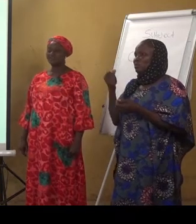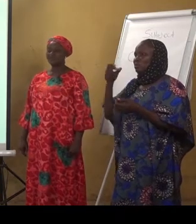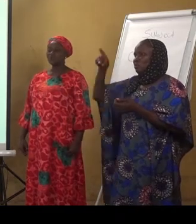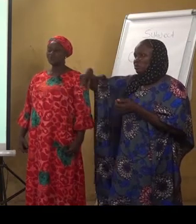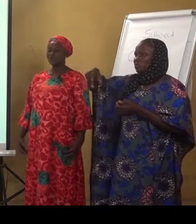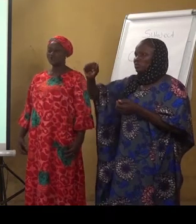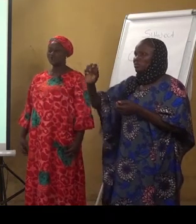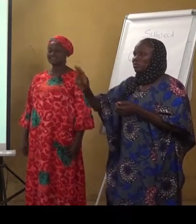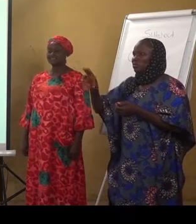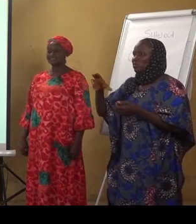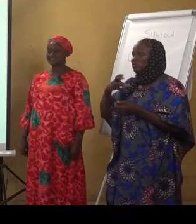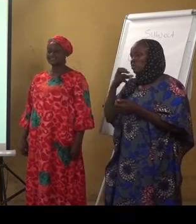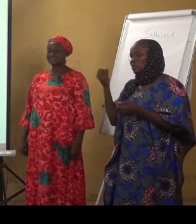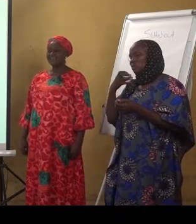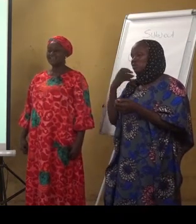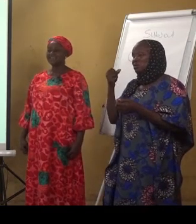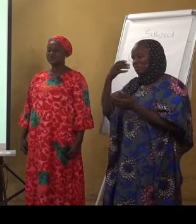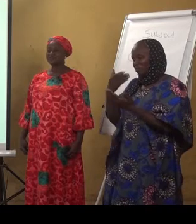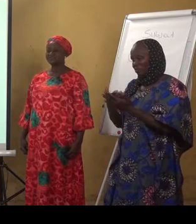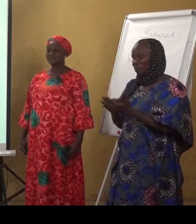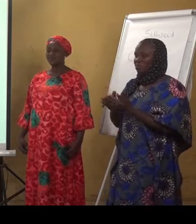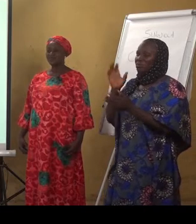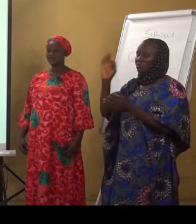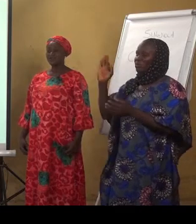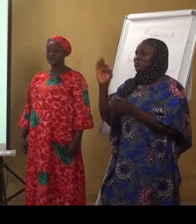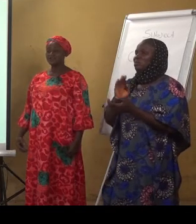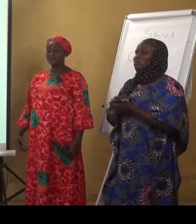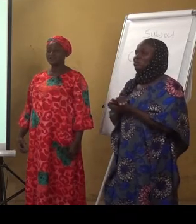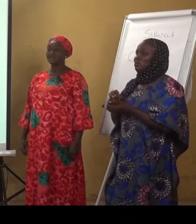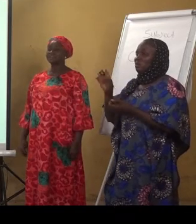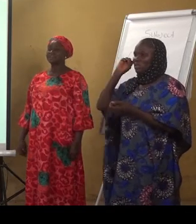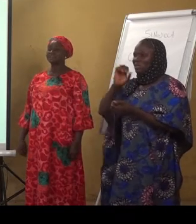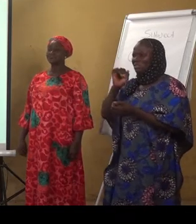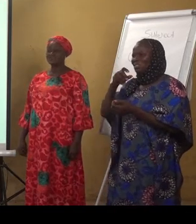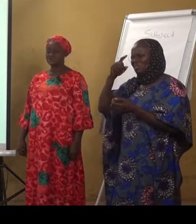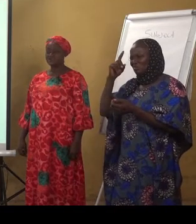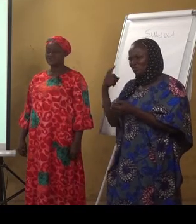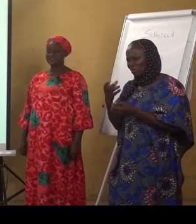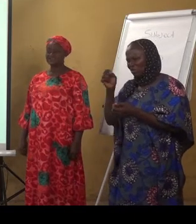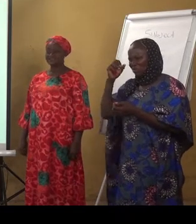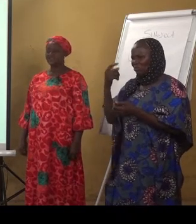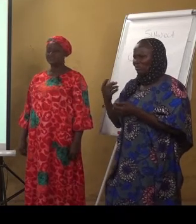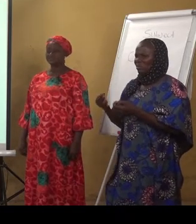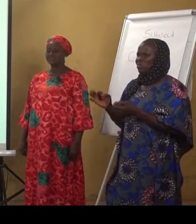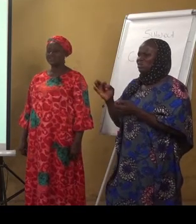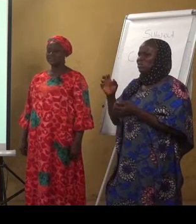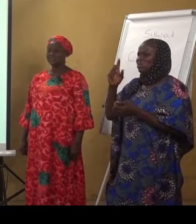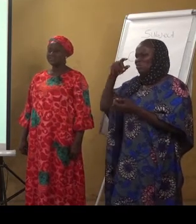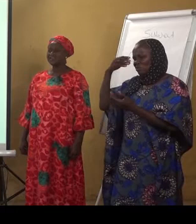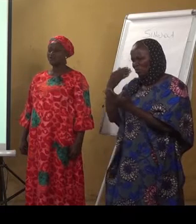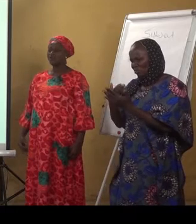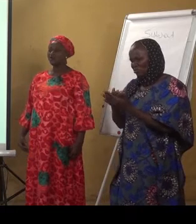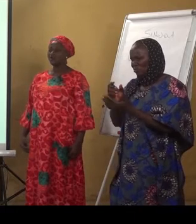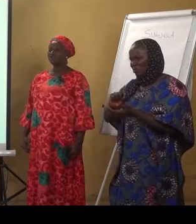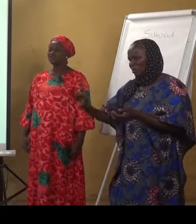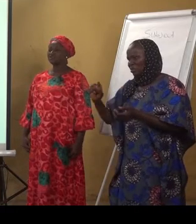preacher. Paul was a saint, and he was one of the good writers of the New Testament books.